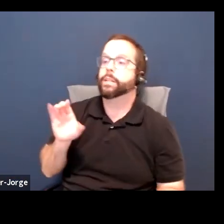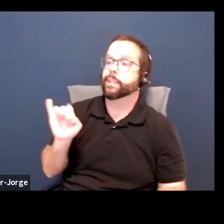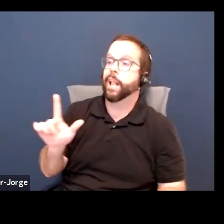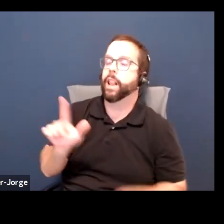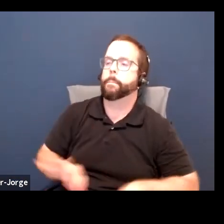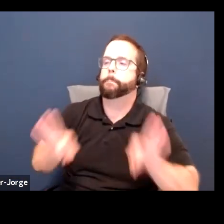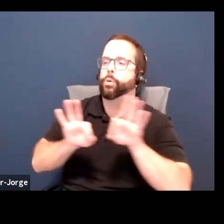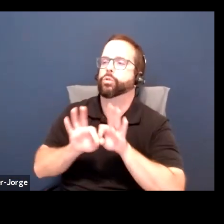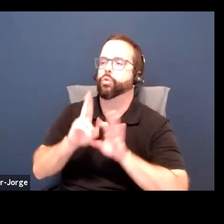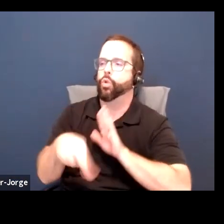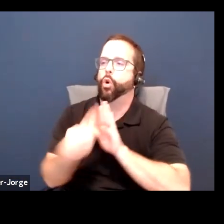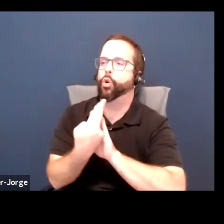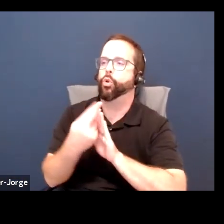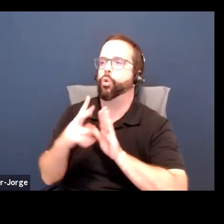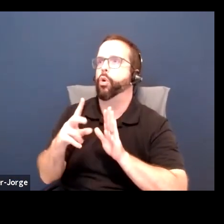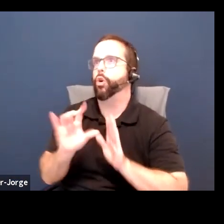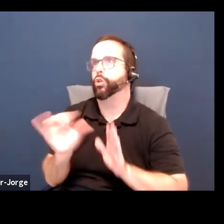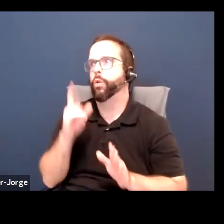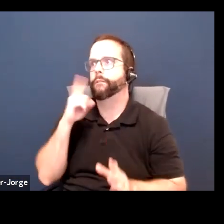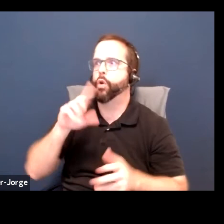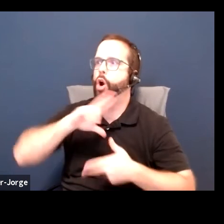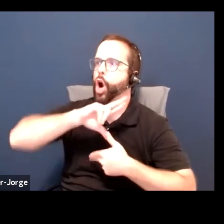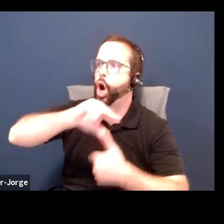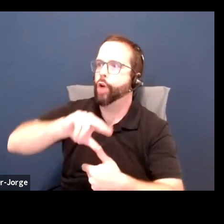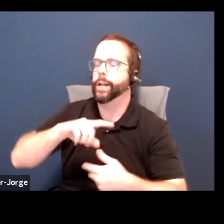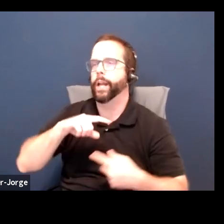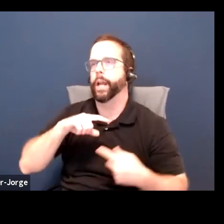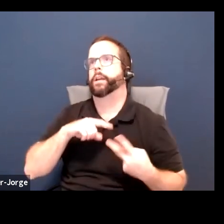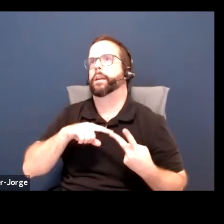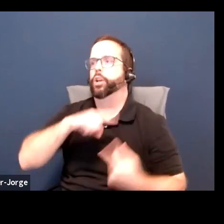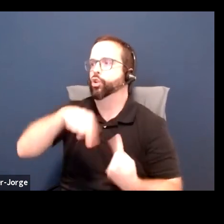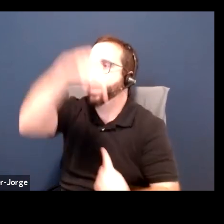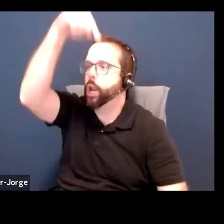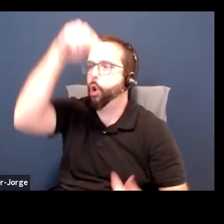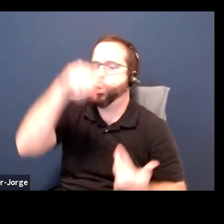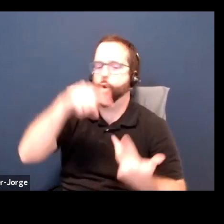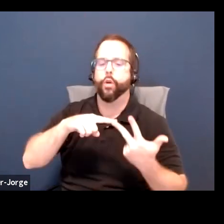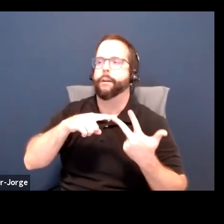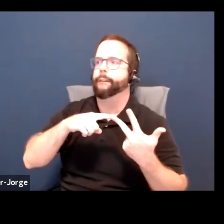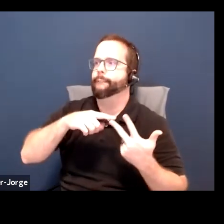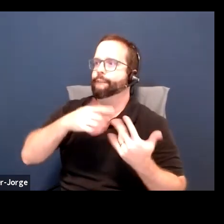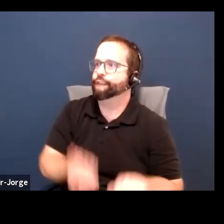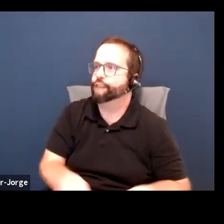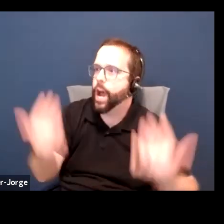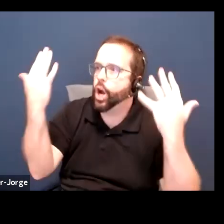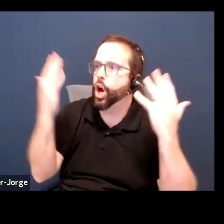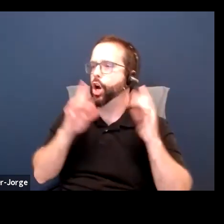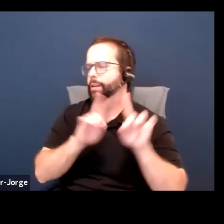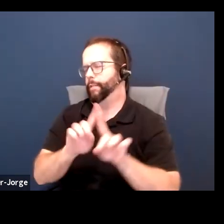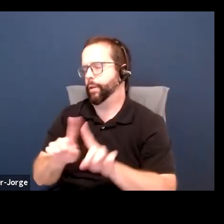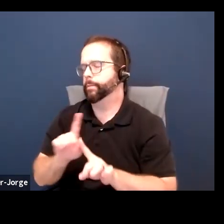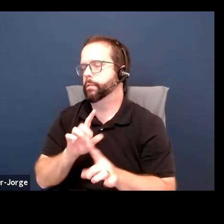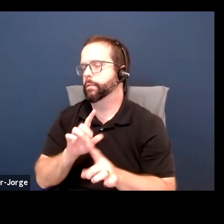about hurricanes and tornadoes and fires and a whole set of issues, which oftentimes, because of a lack